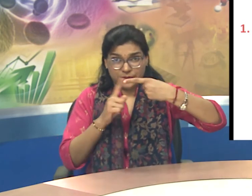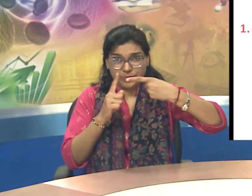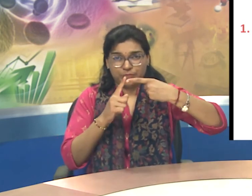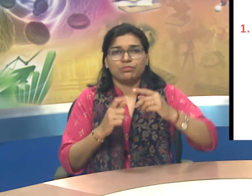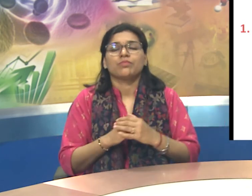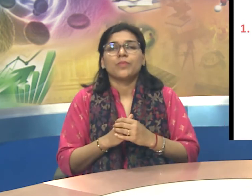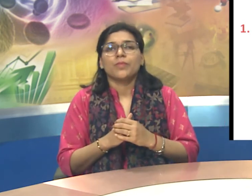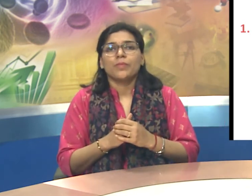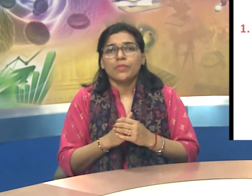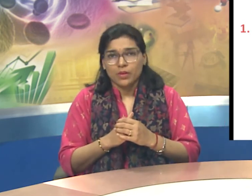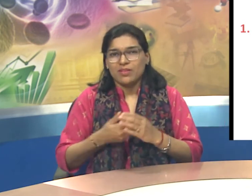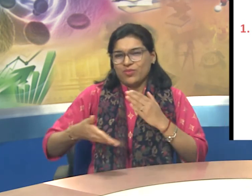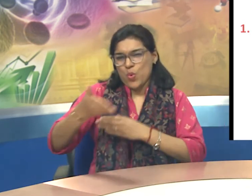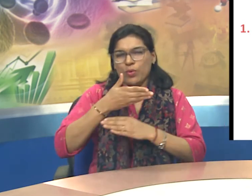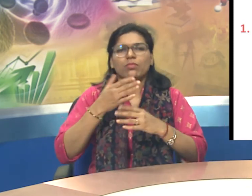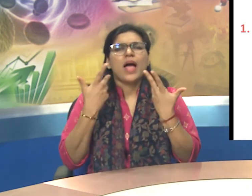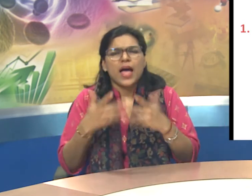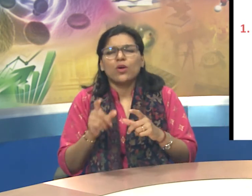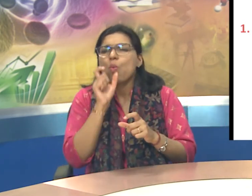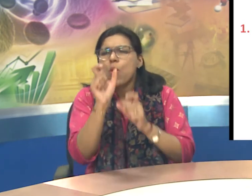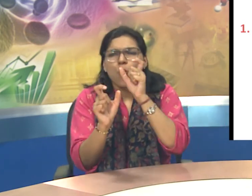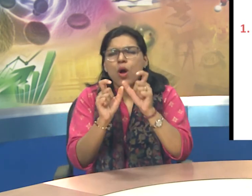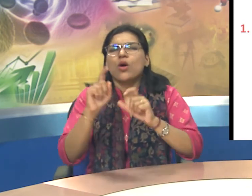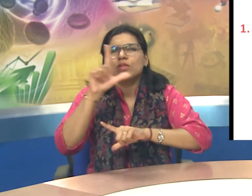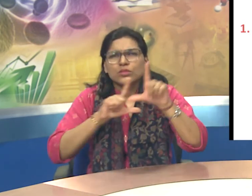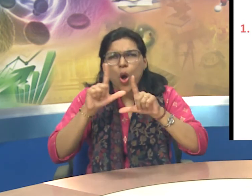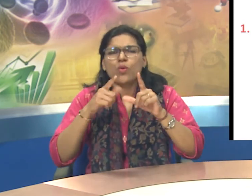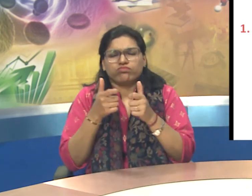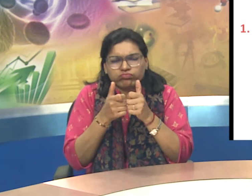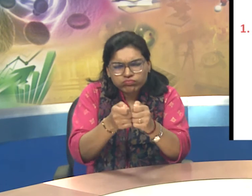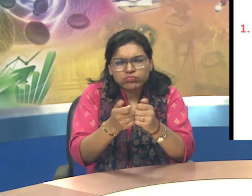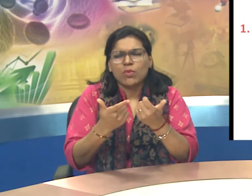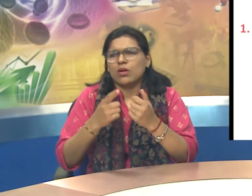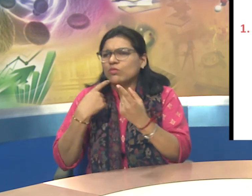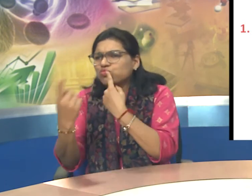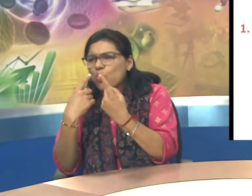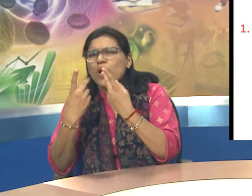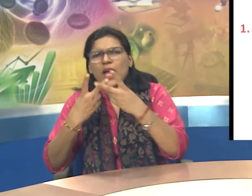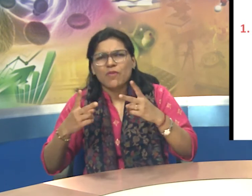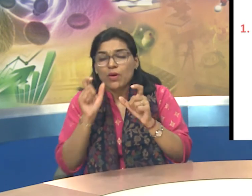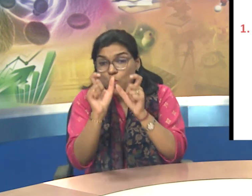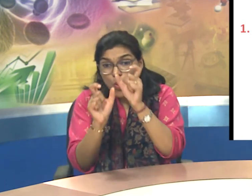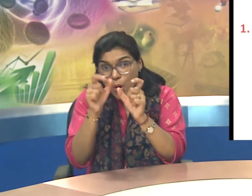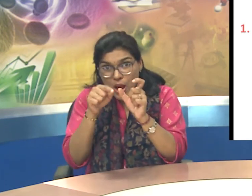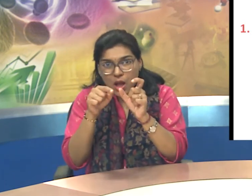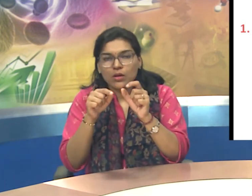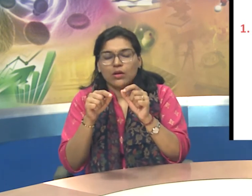barrier of communication. First, badly expressed